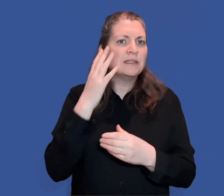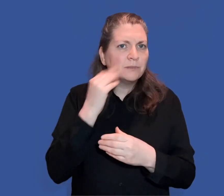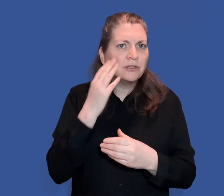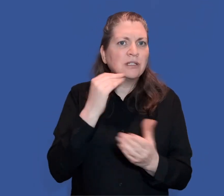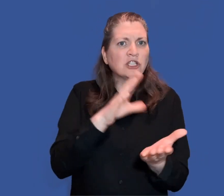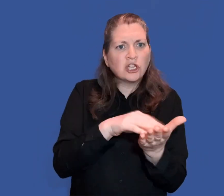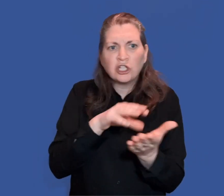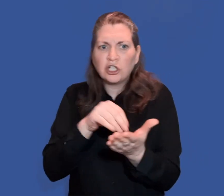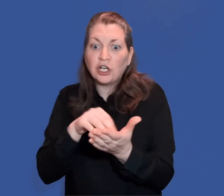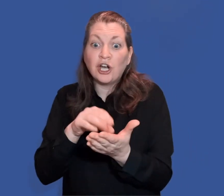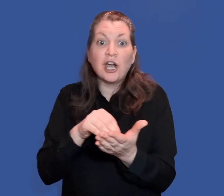development